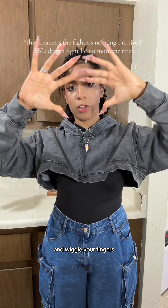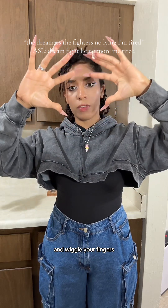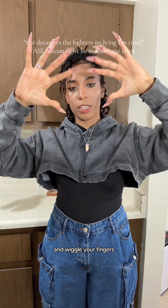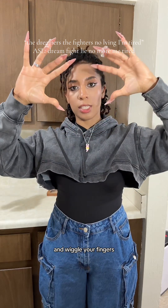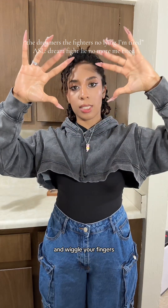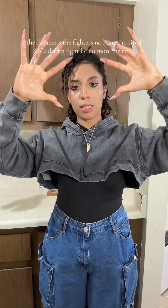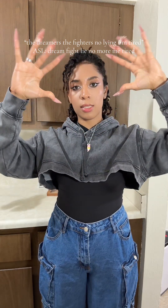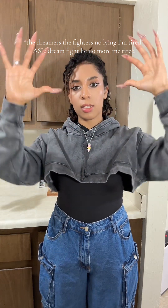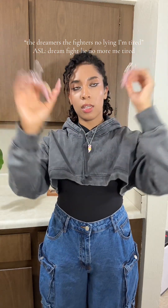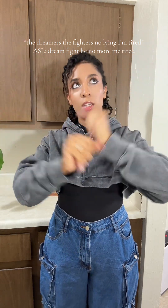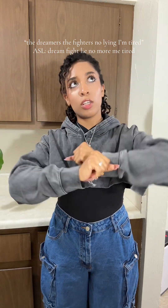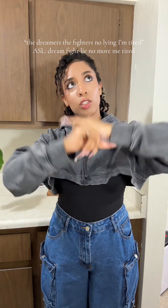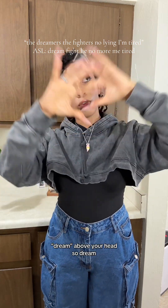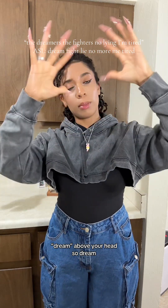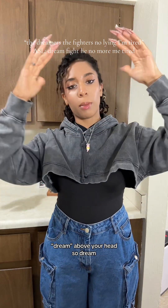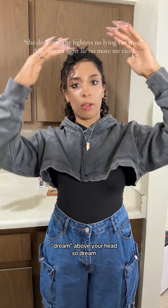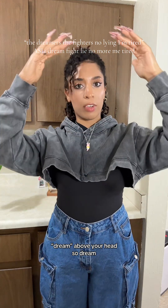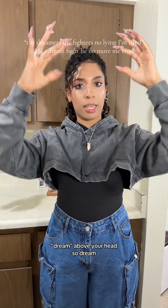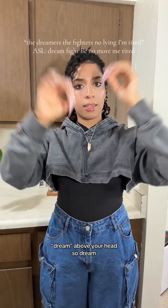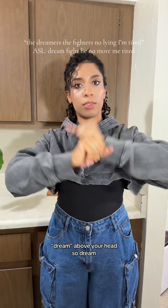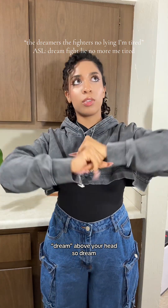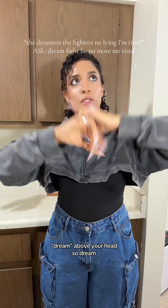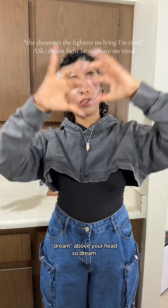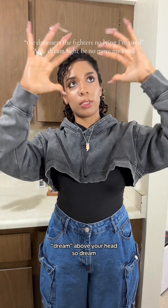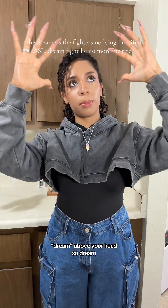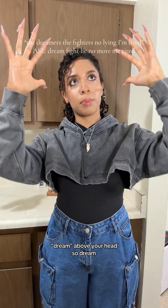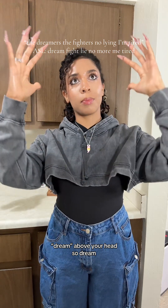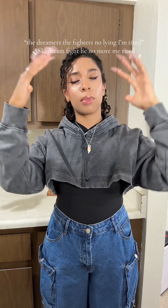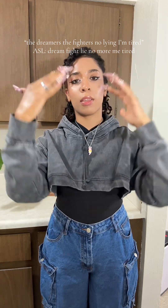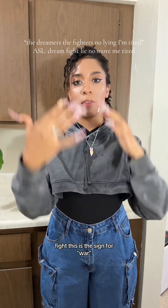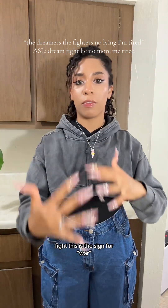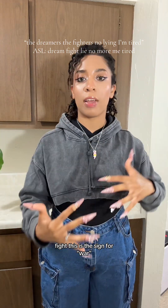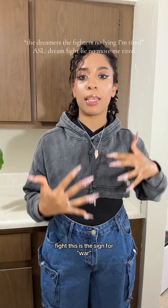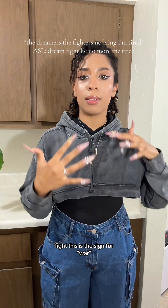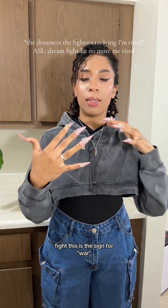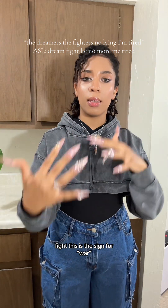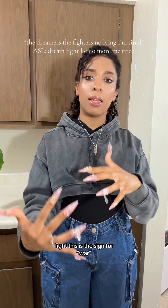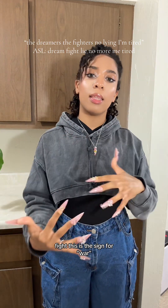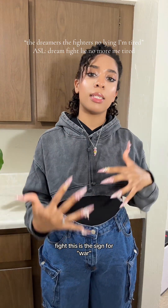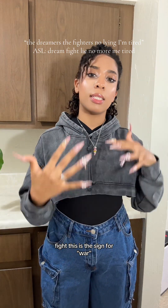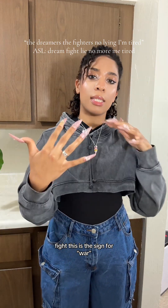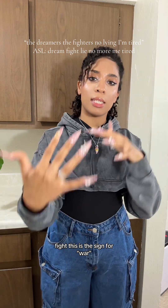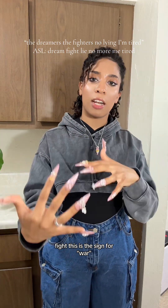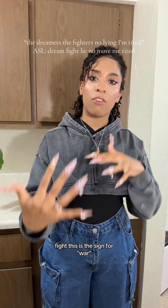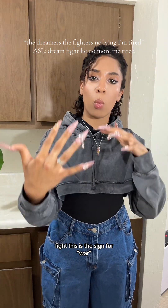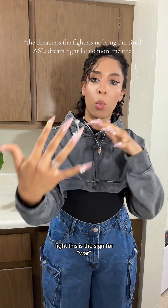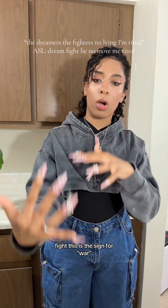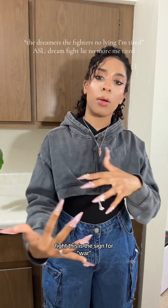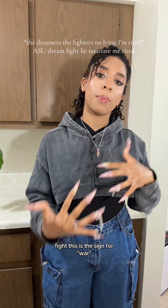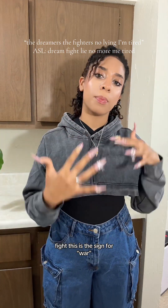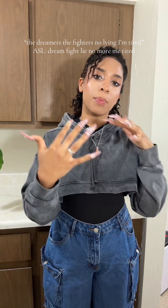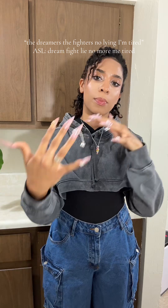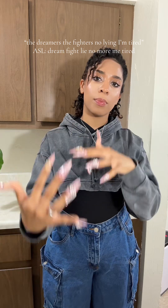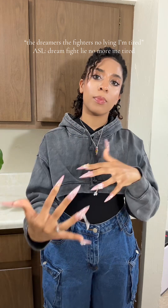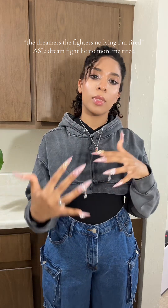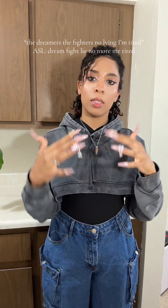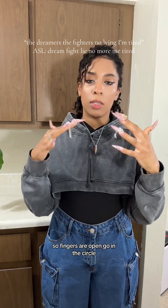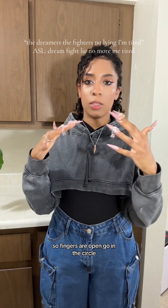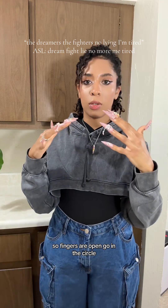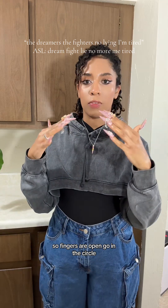fingers. Dream above your head. So dream, don't fight. This is the sign for war. So fingers